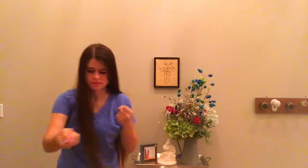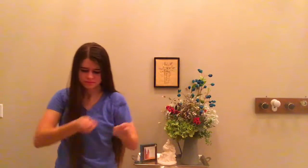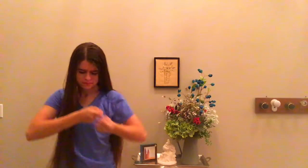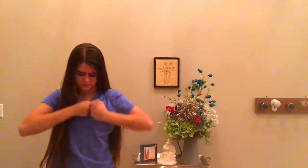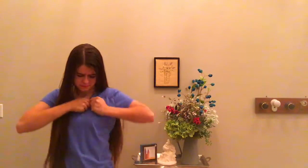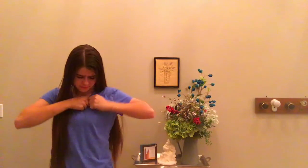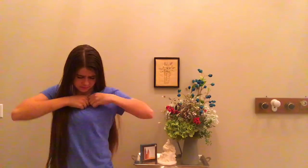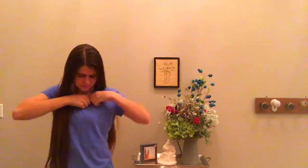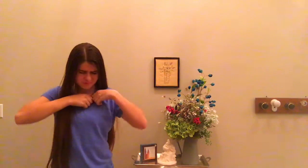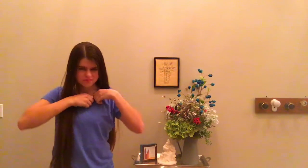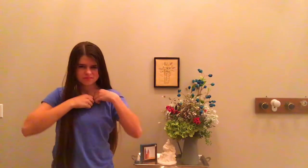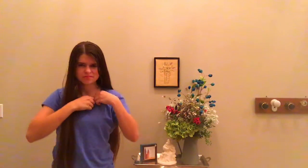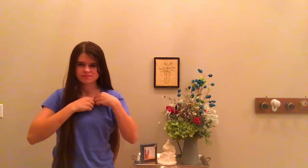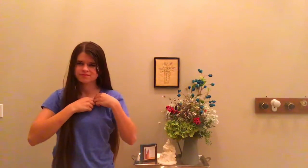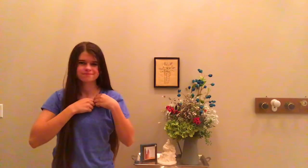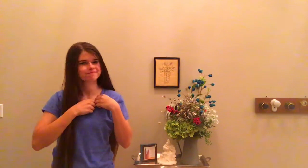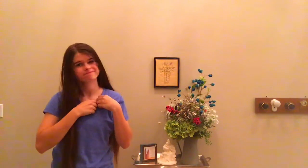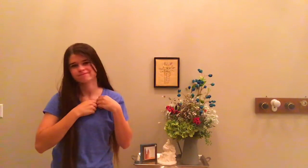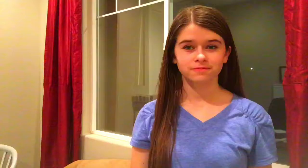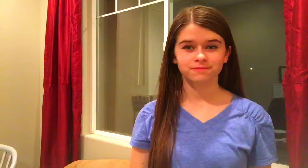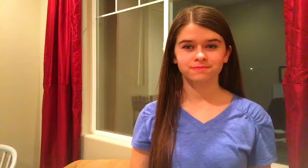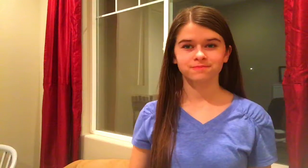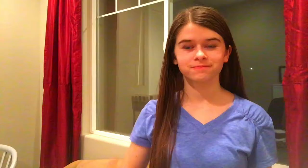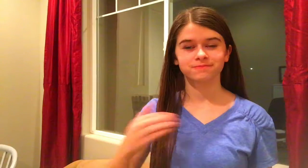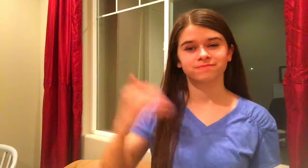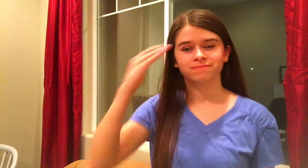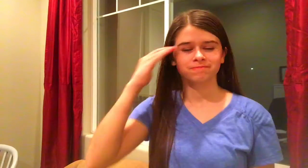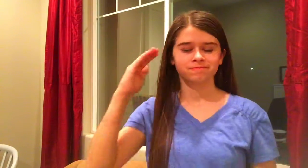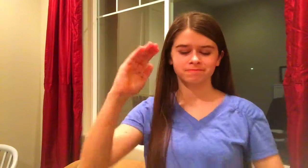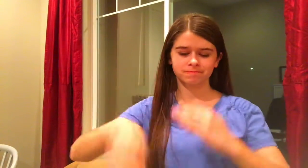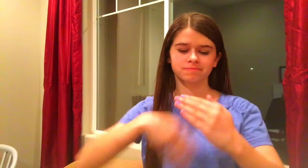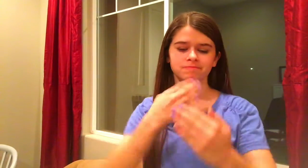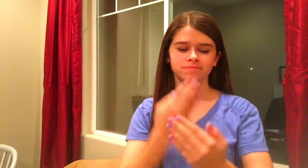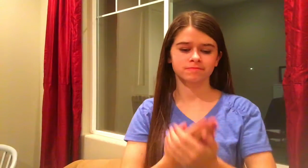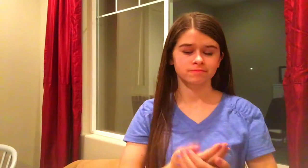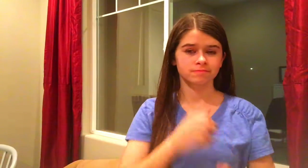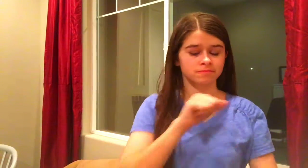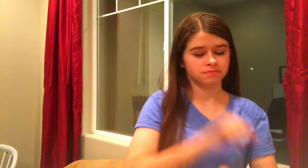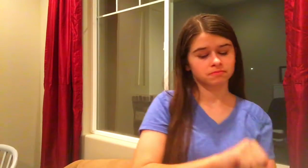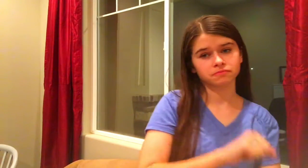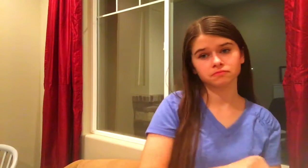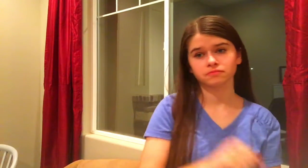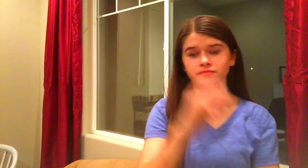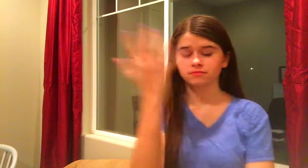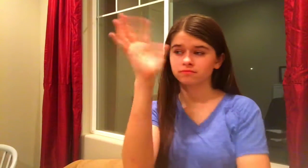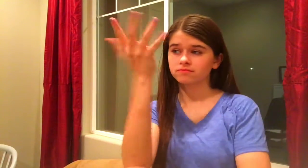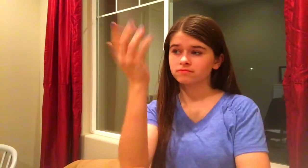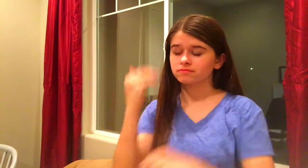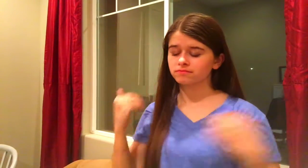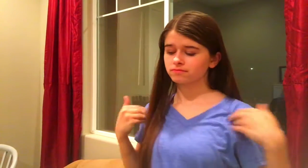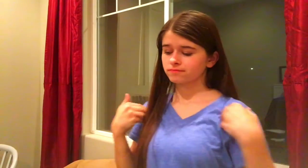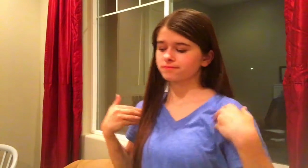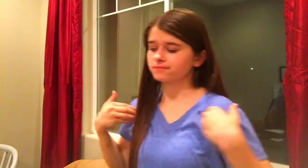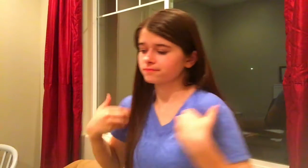thing you can claim But I know every rock and tree and creature